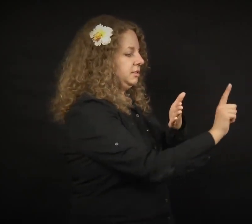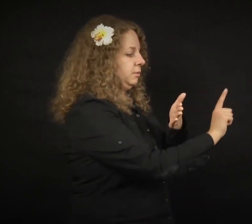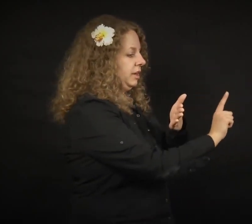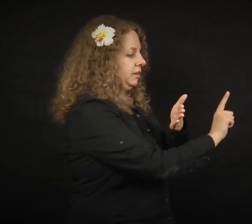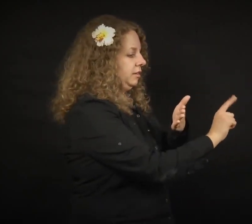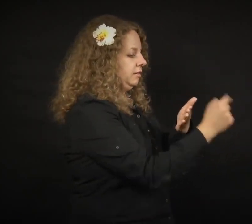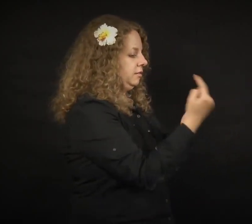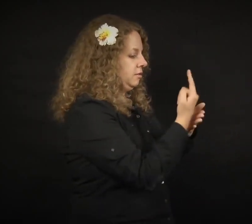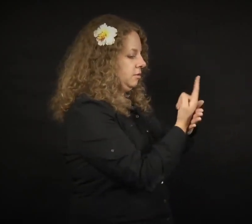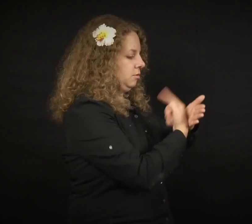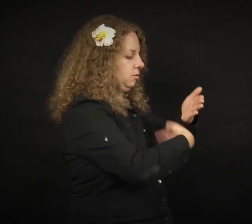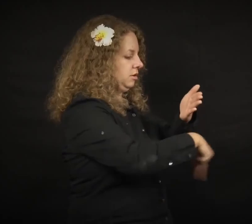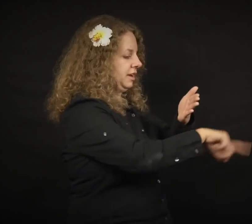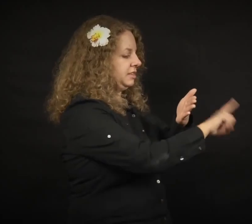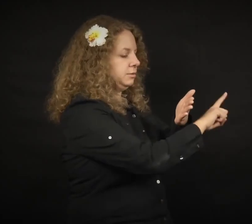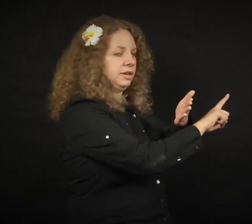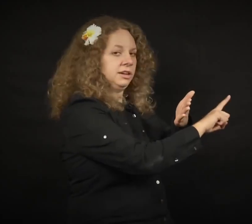Next week or next week.